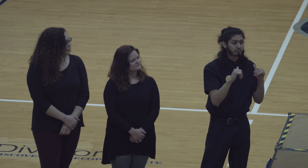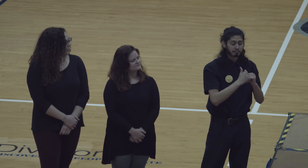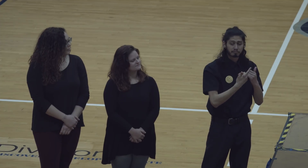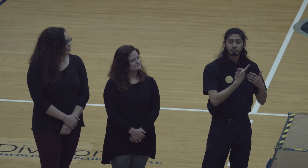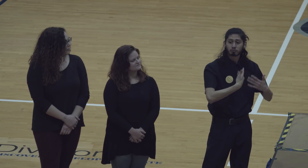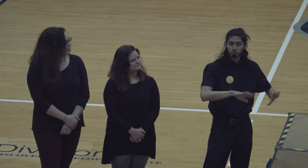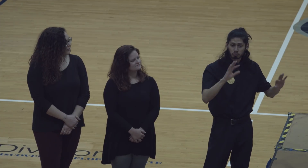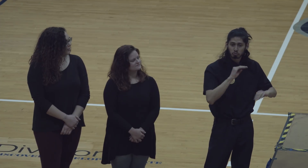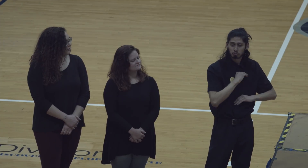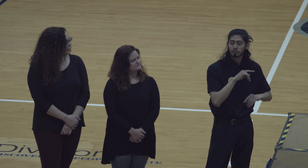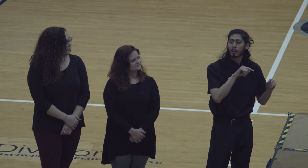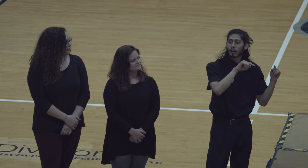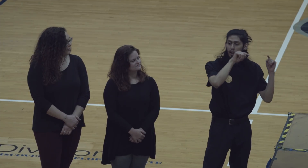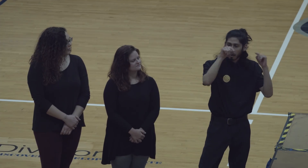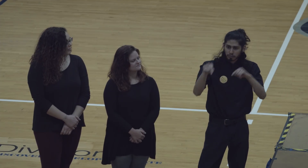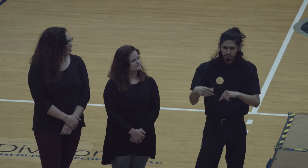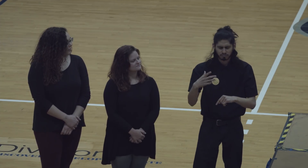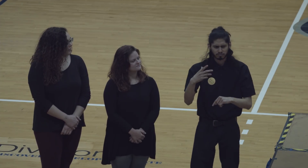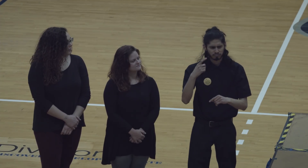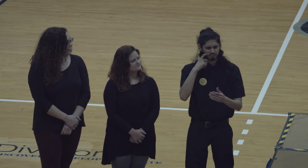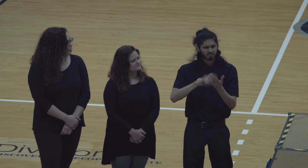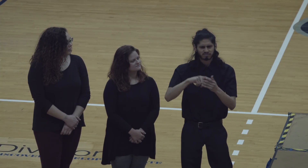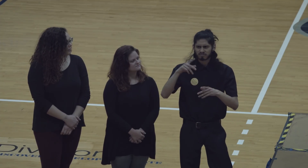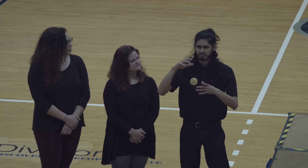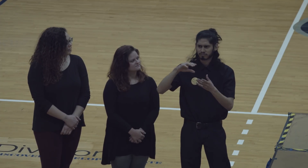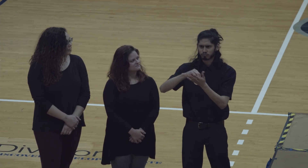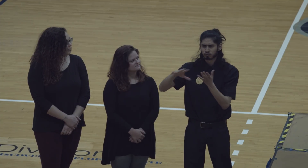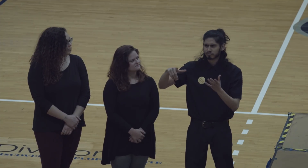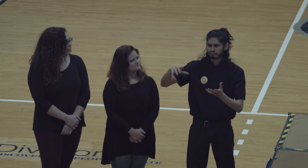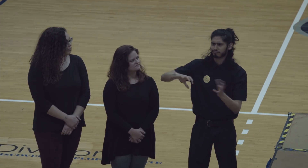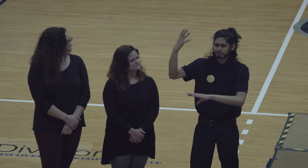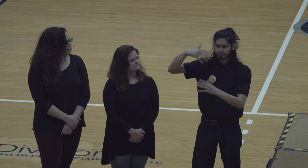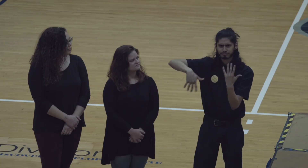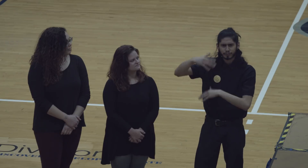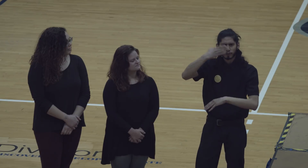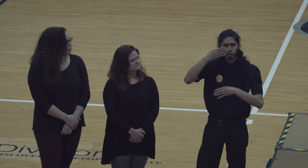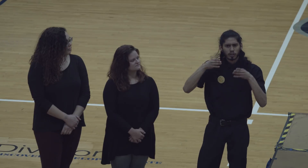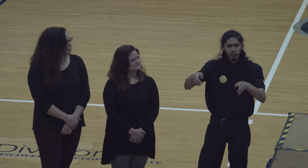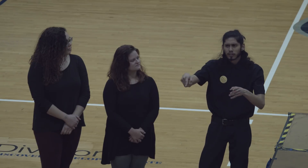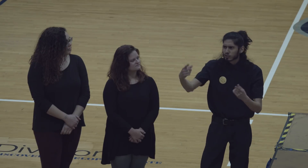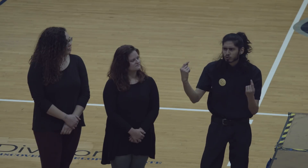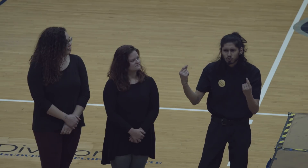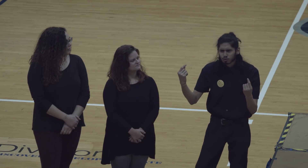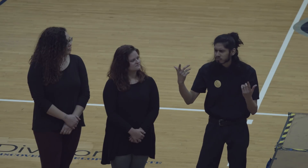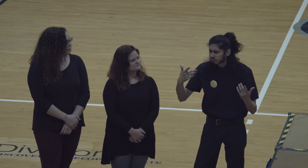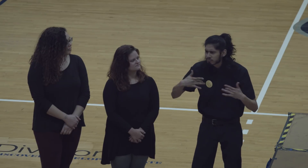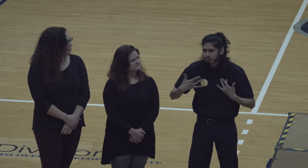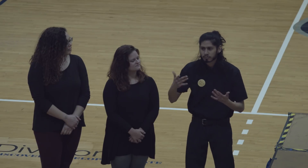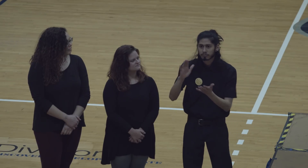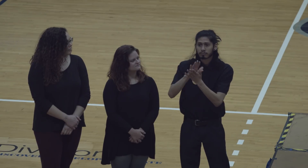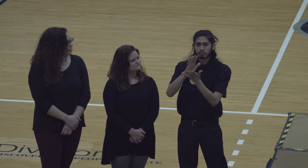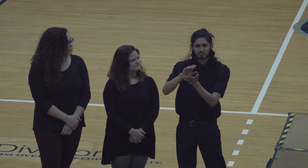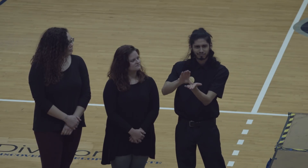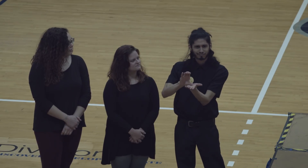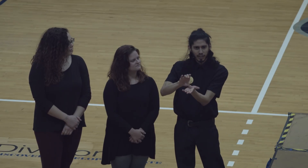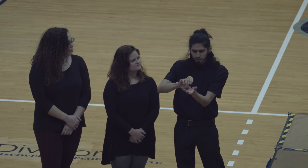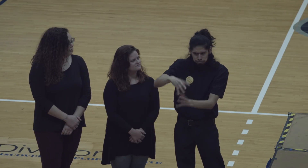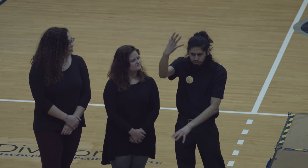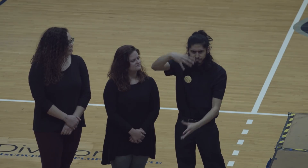announcement of the next election, and expected that to be all that there was. But then suddenly there was the